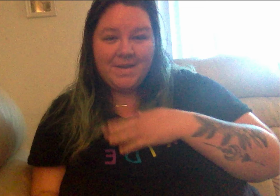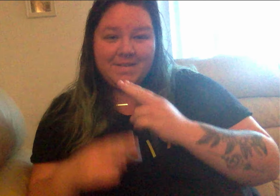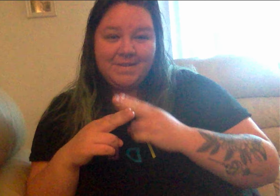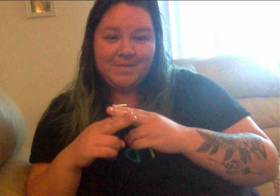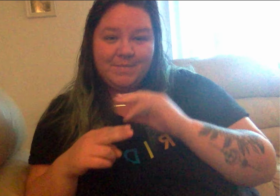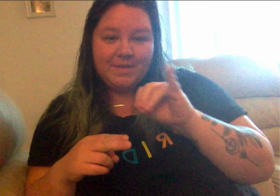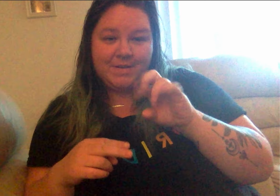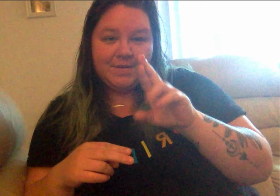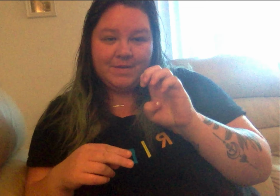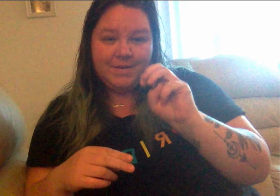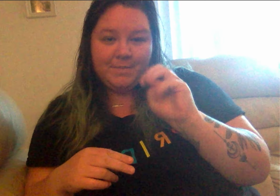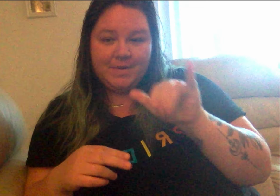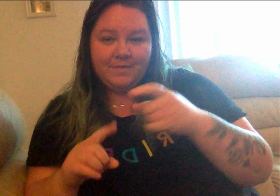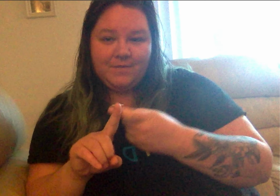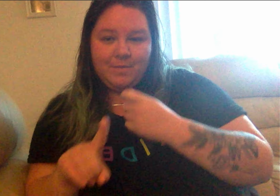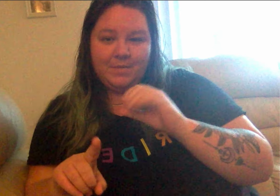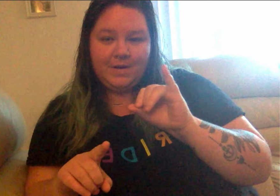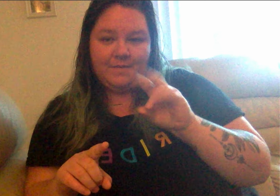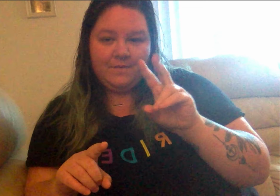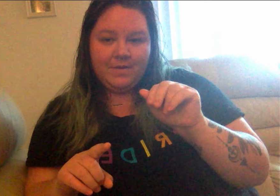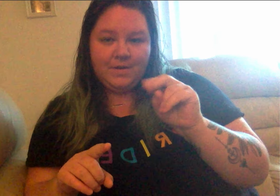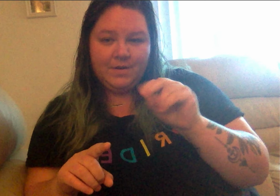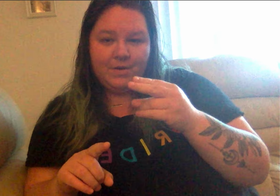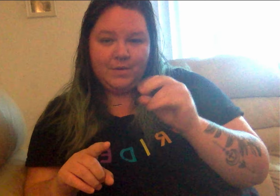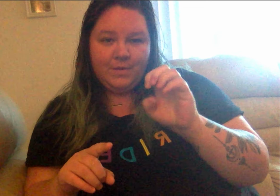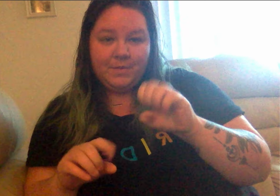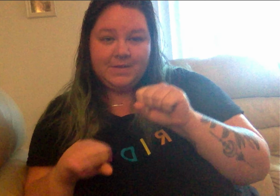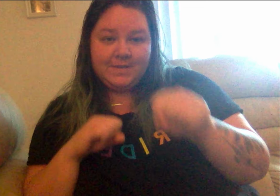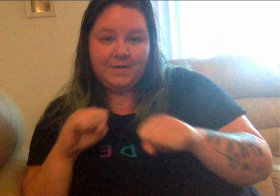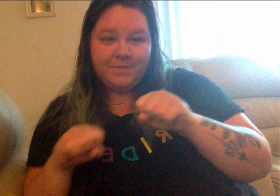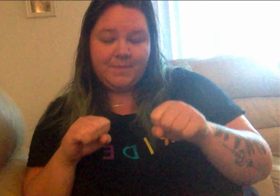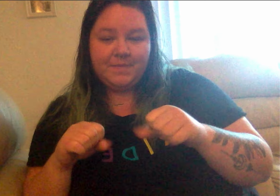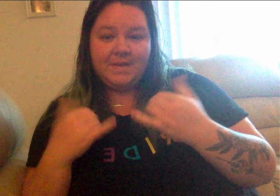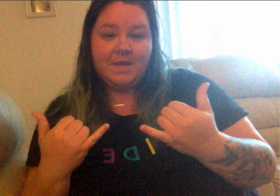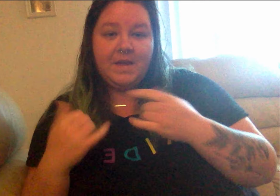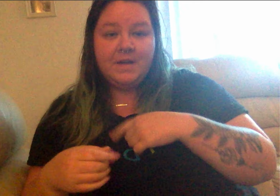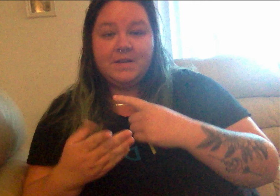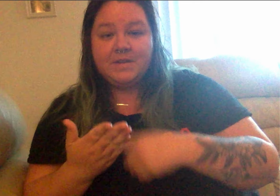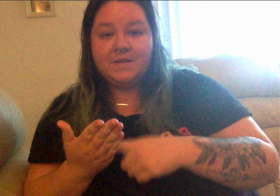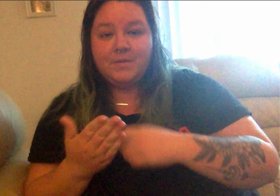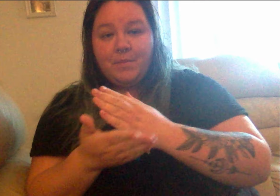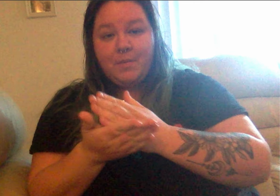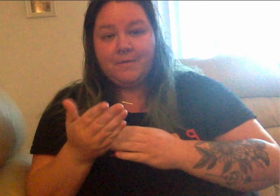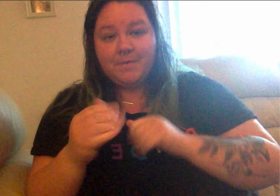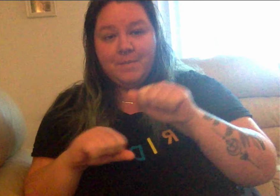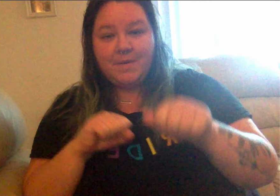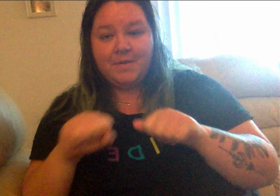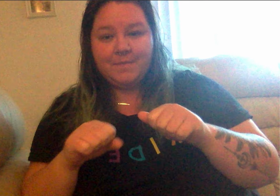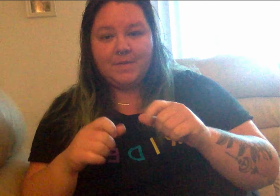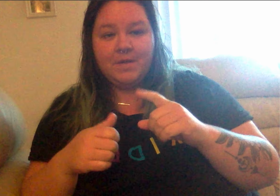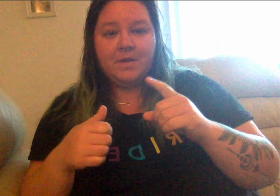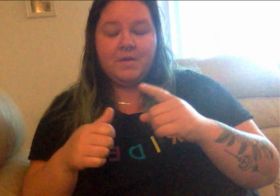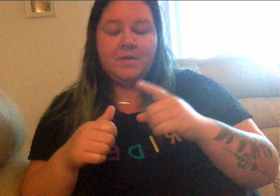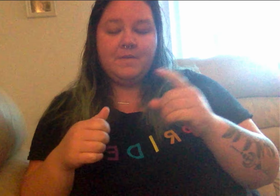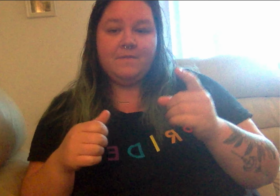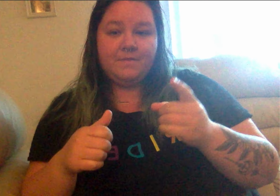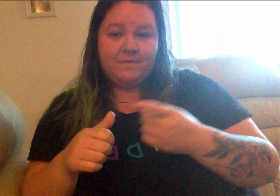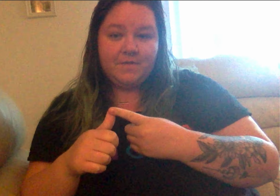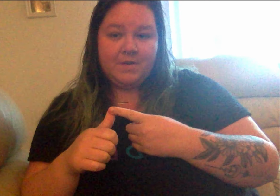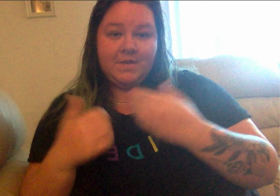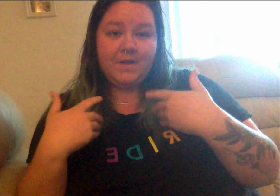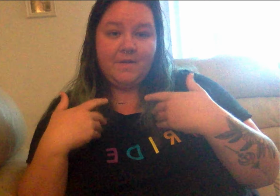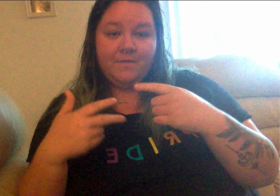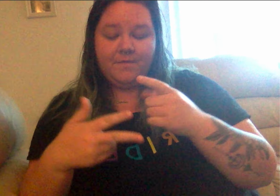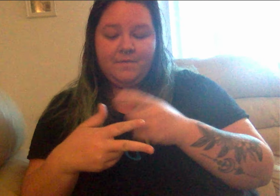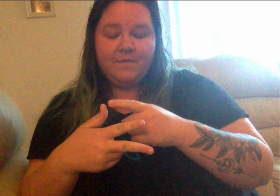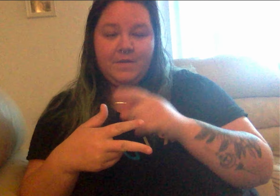I'm Jeremy from Ivanhoe Cycles, and today I'm going to run through the basic components of a bike. We'll start with the obvious ones. Here we've got the